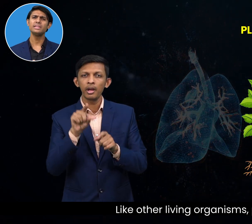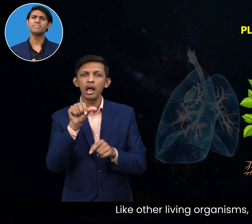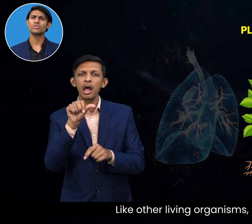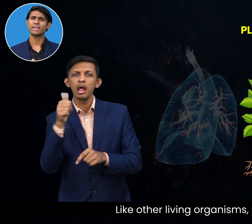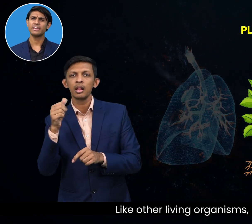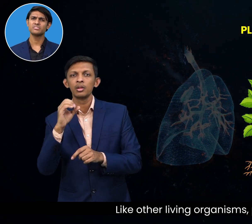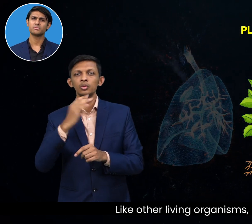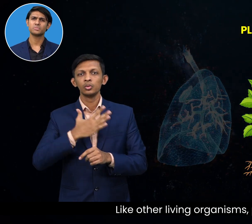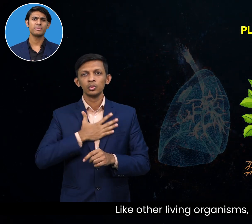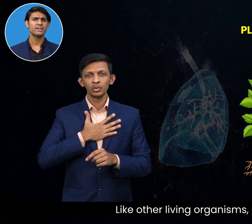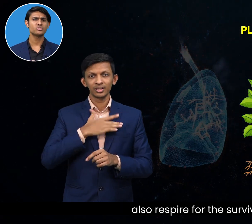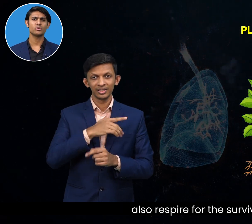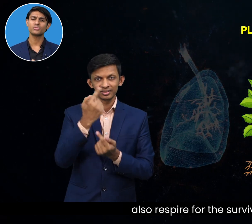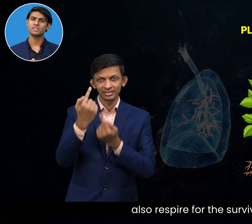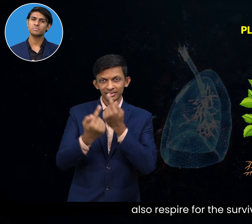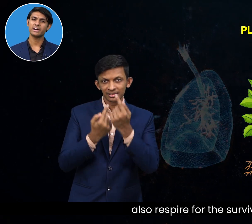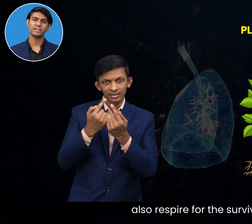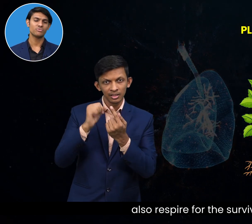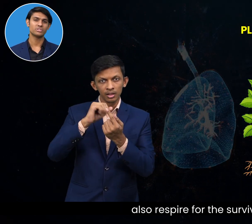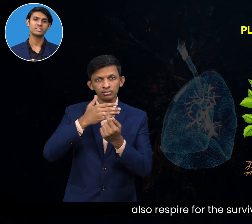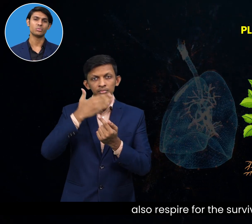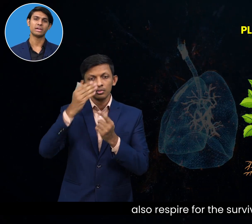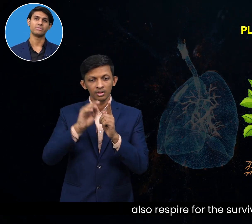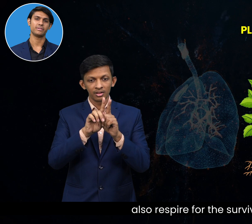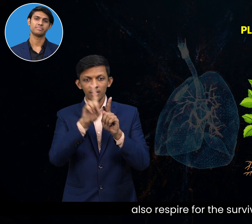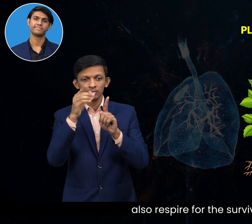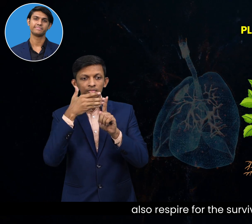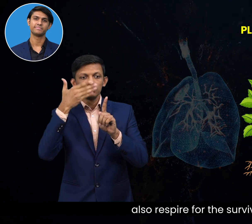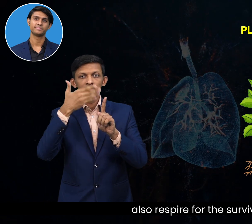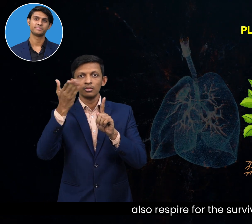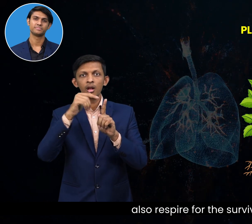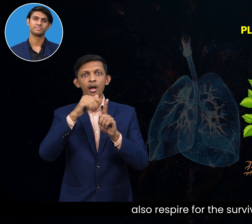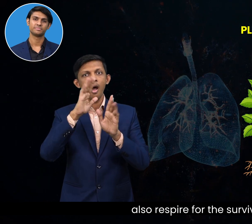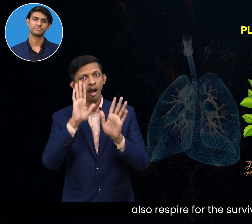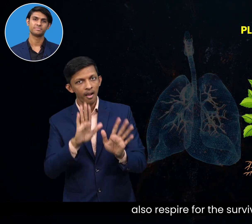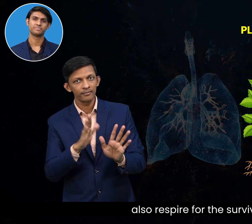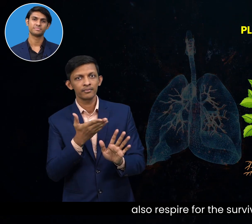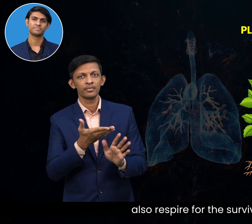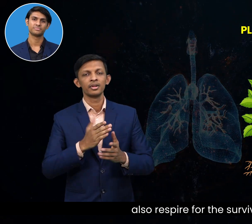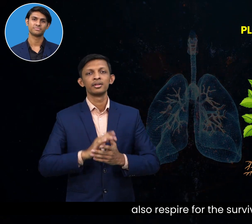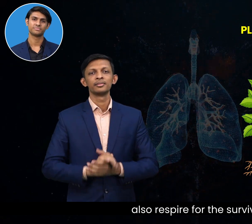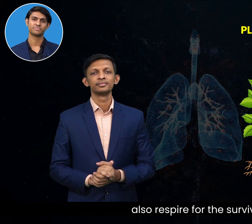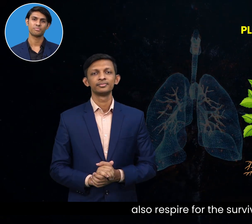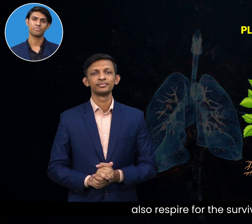Like other living organisms, plants also respire for their survival.